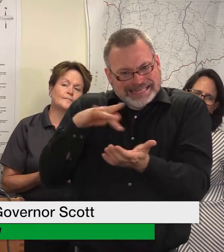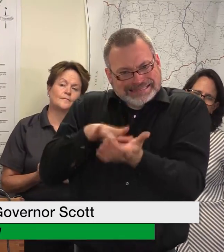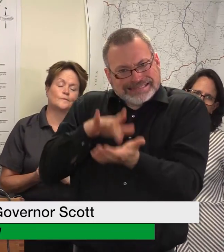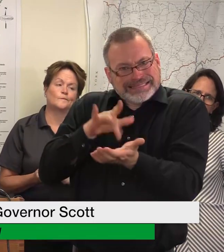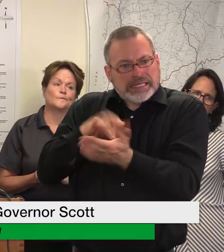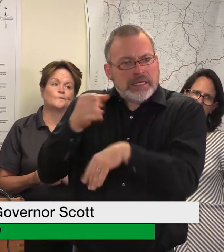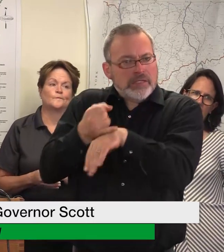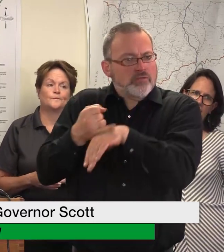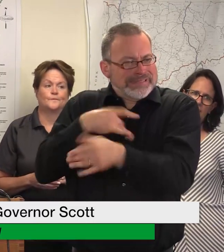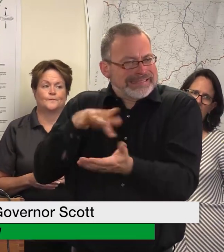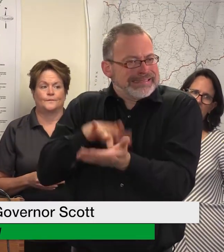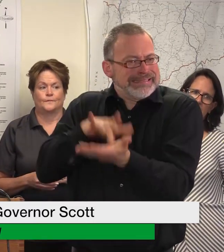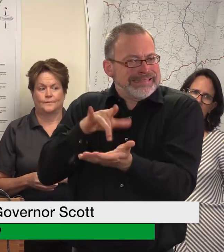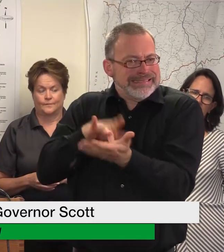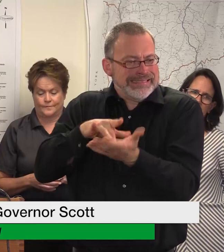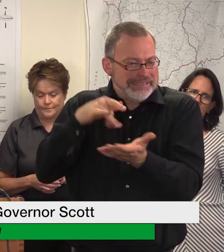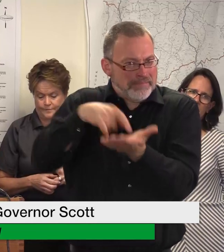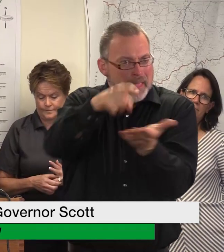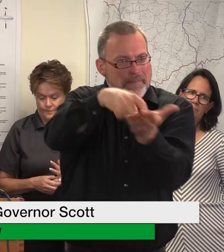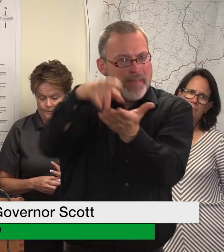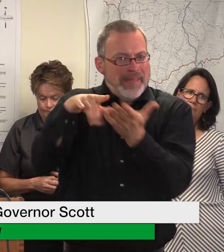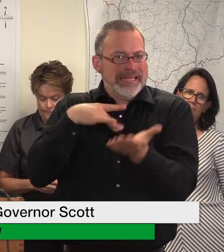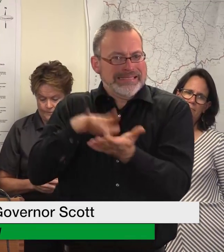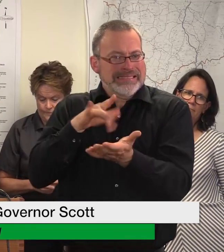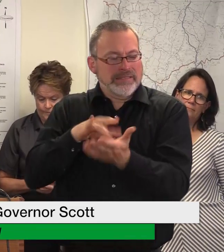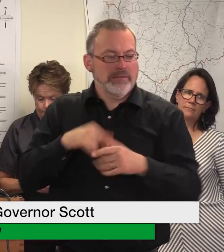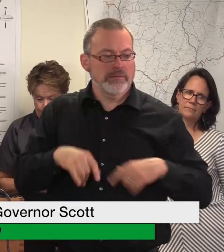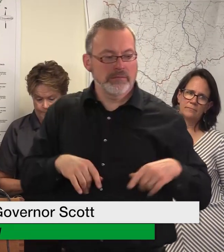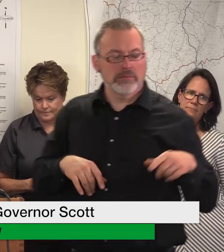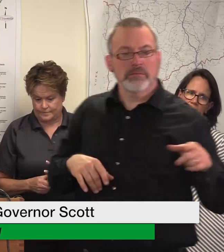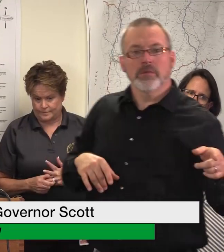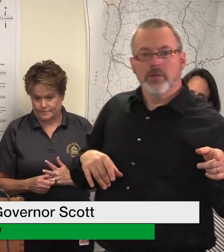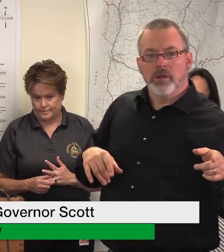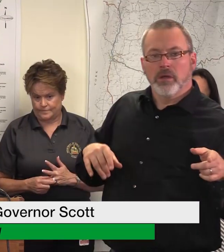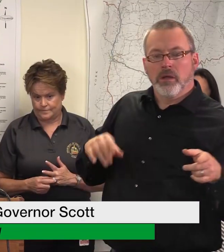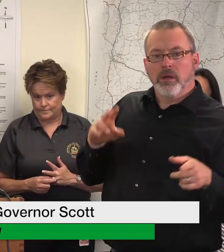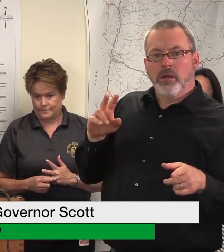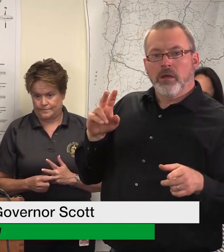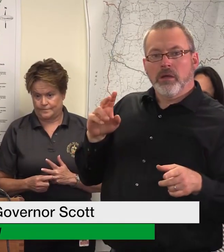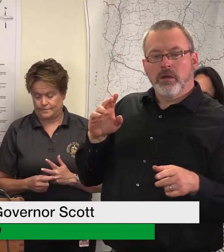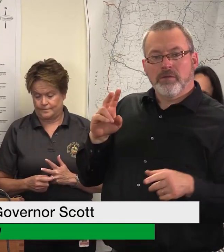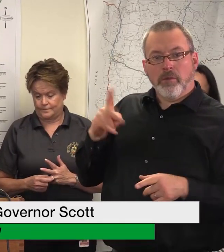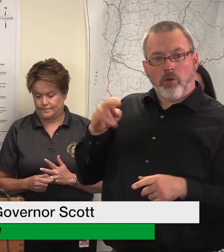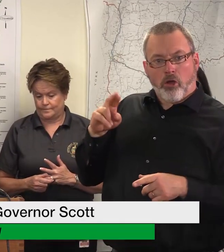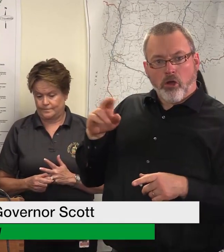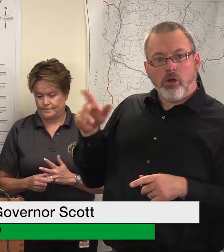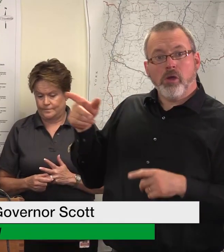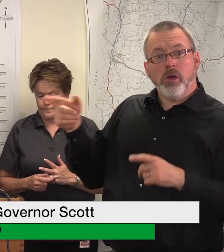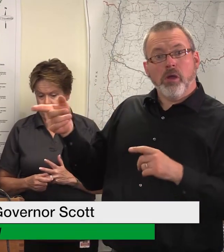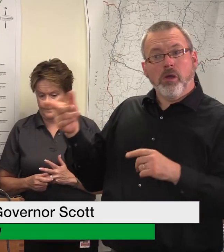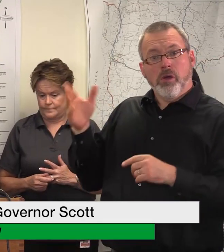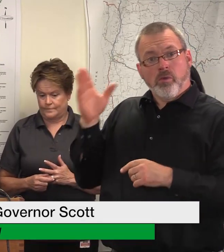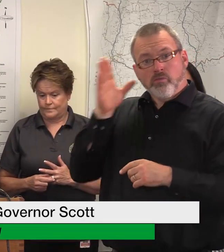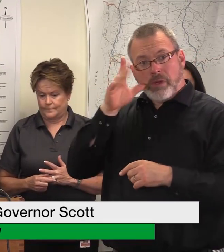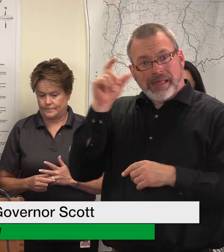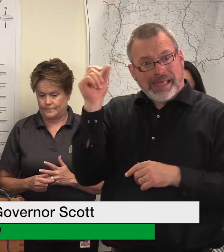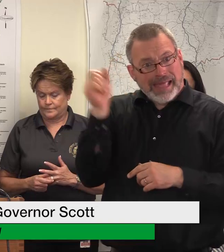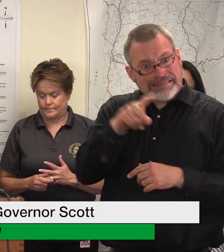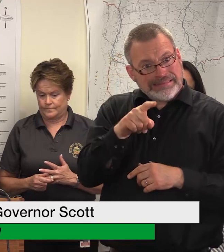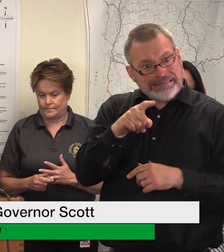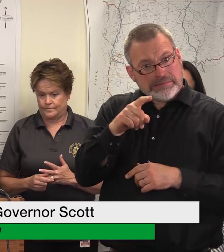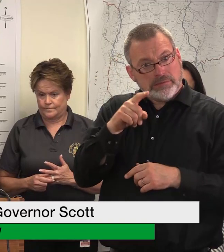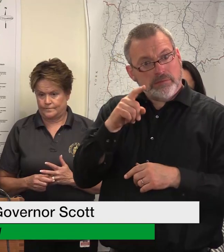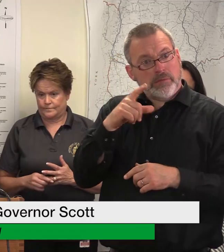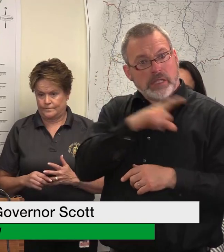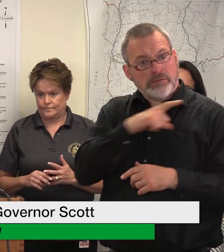we've benefited from. Are you considering asking the legislature to take this $78 million in one-time money and use